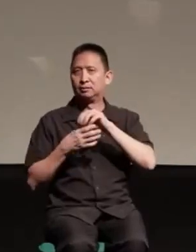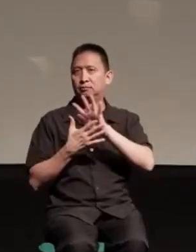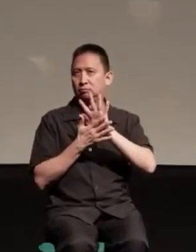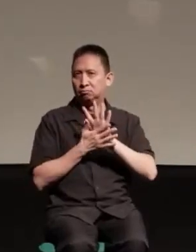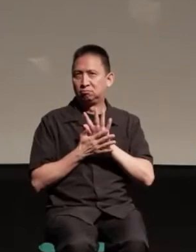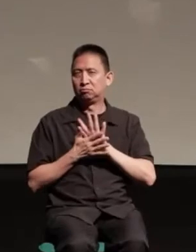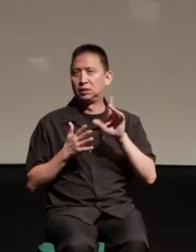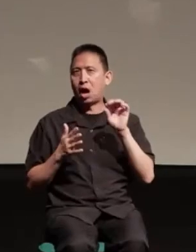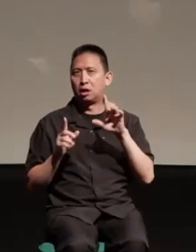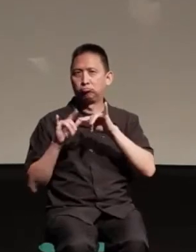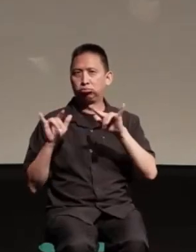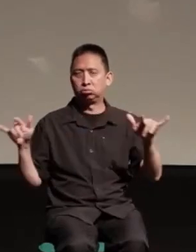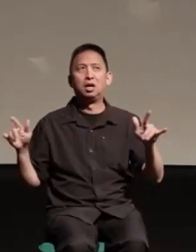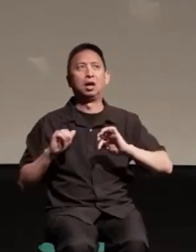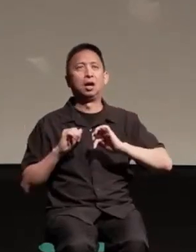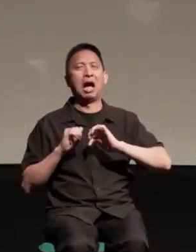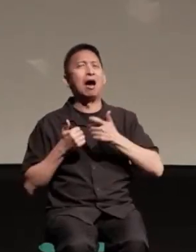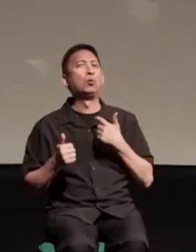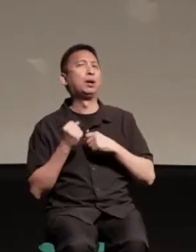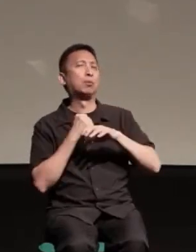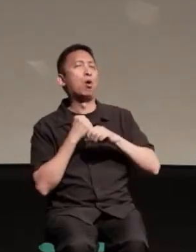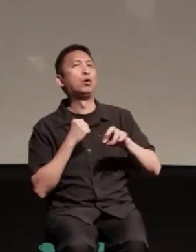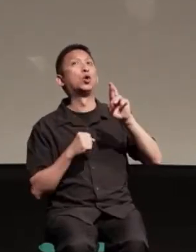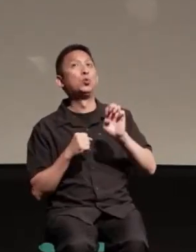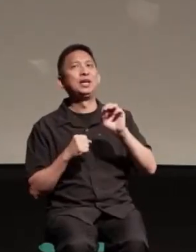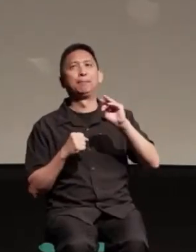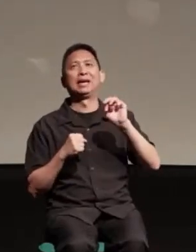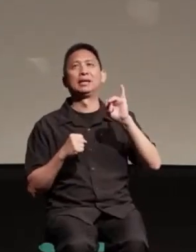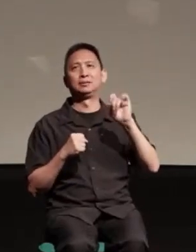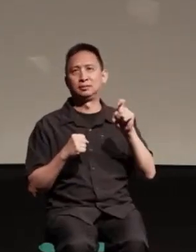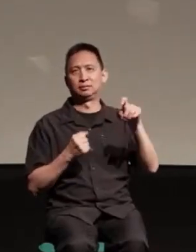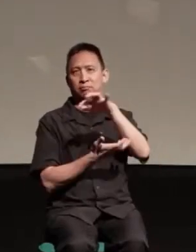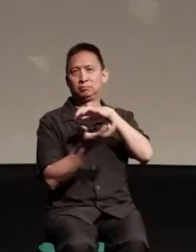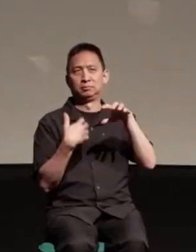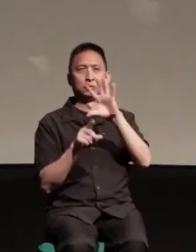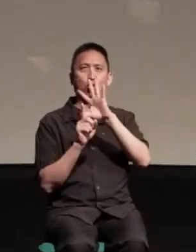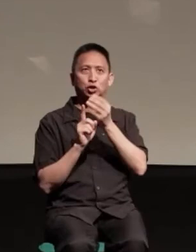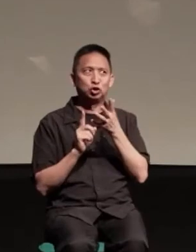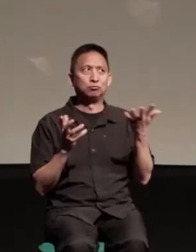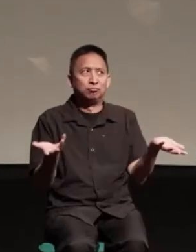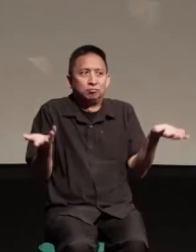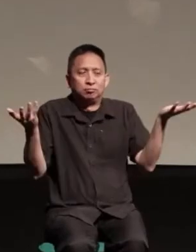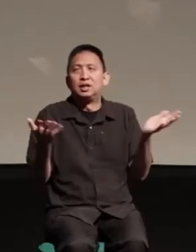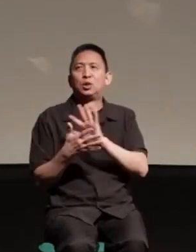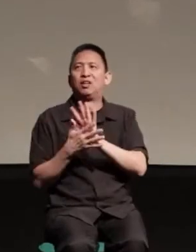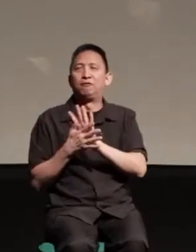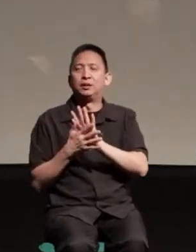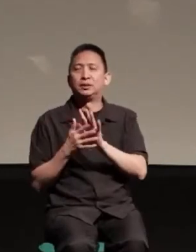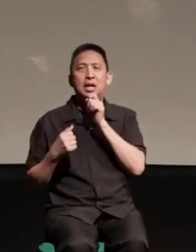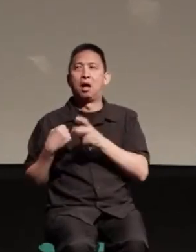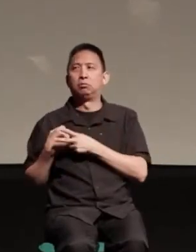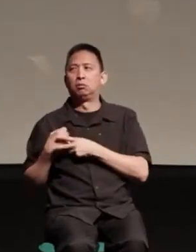promote a remix culture where these films and the footage coming from these films just doesn't stay holed up